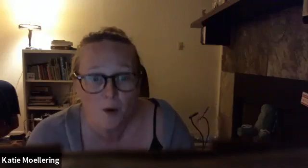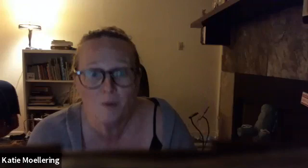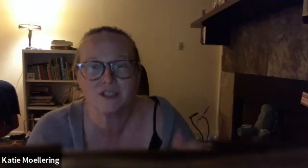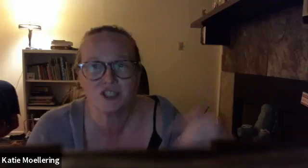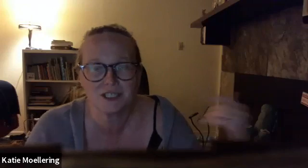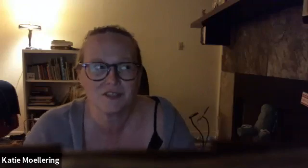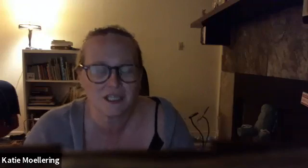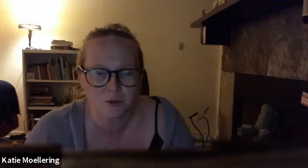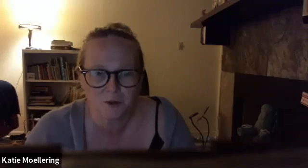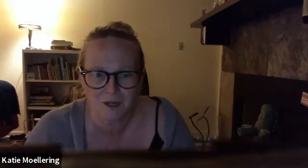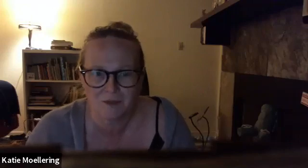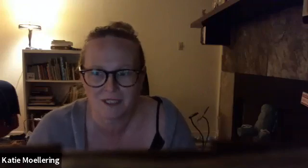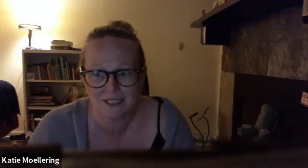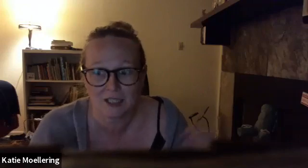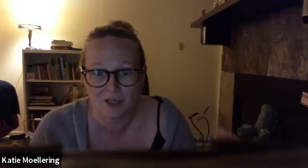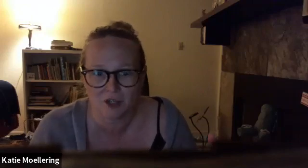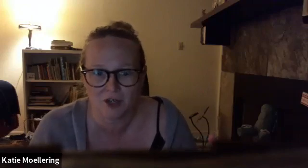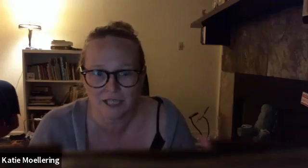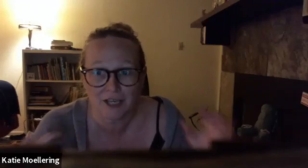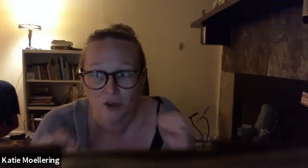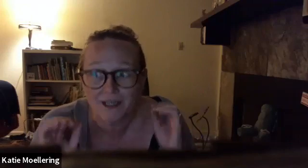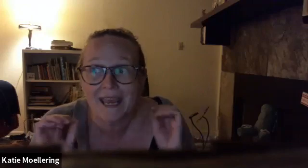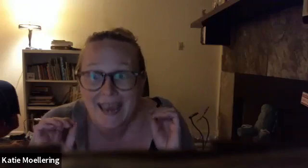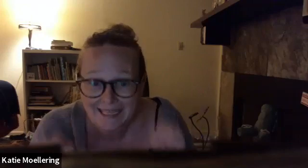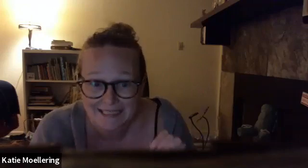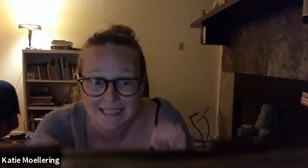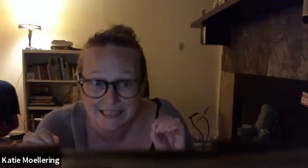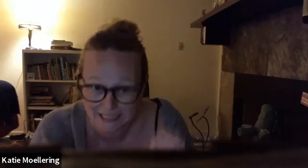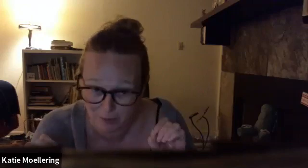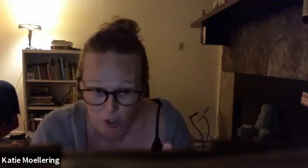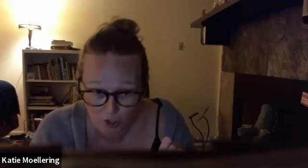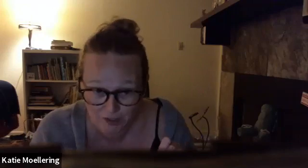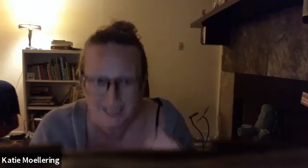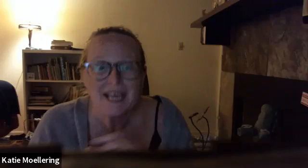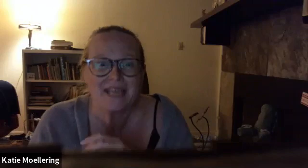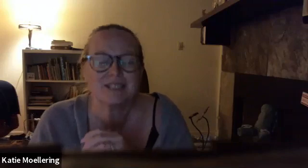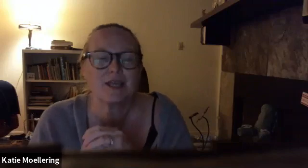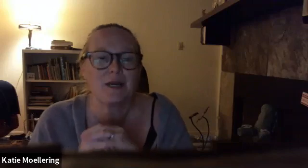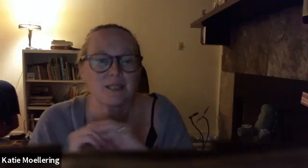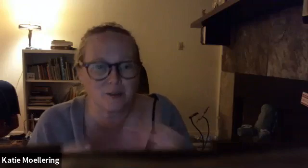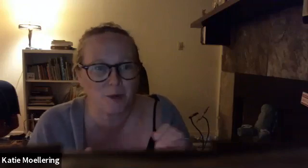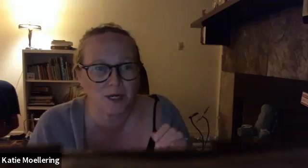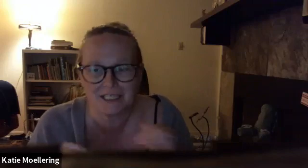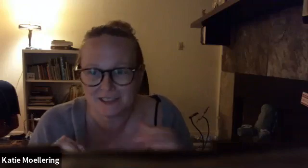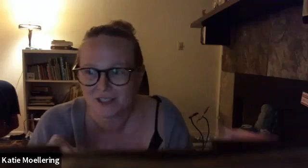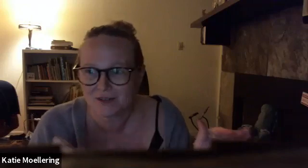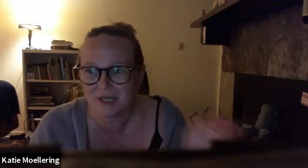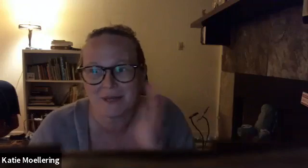home, she lives next door to a family that has a lot of dogs, and Clark hates the neighbor dogs. And so he starts barking and he tries to run. And my